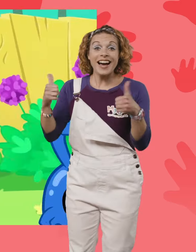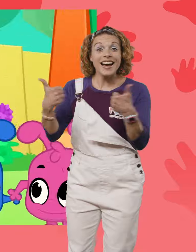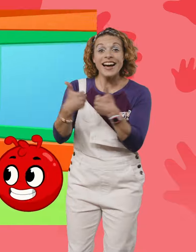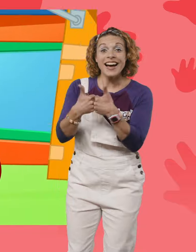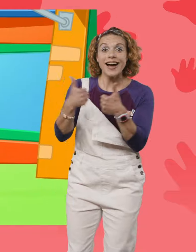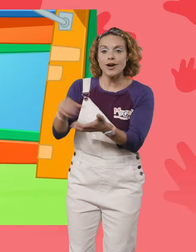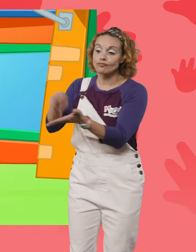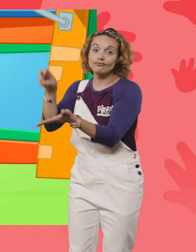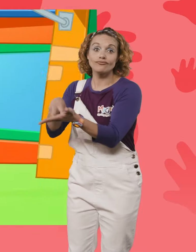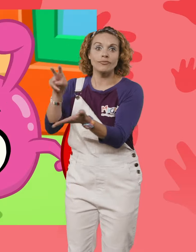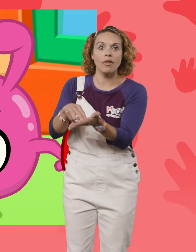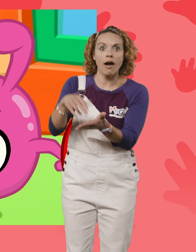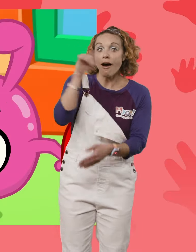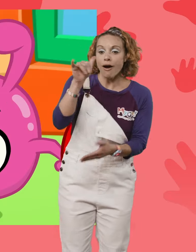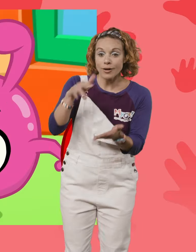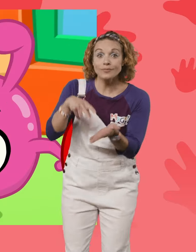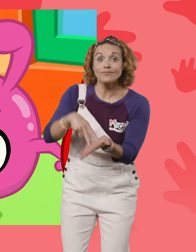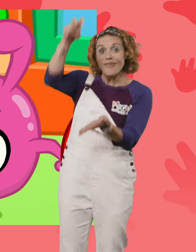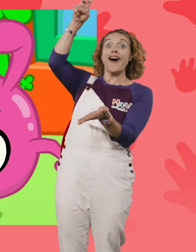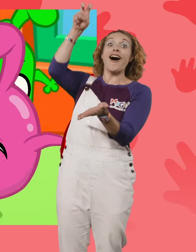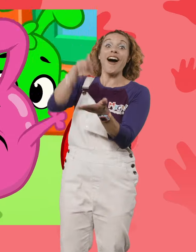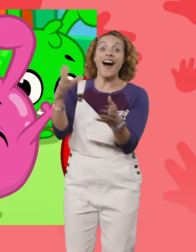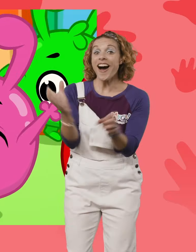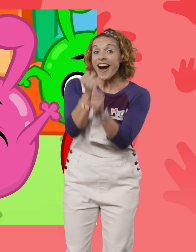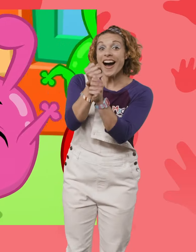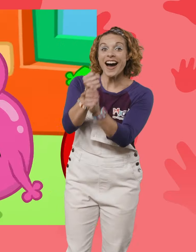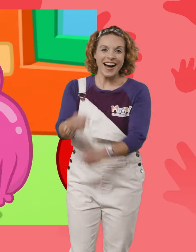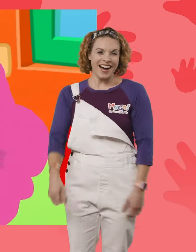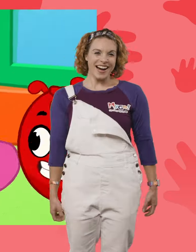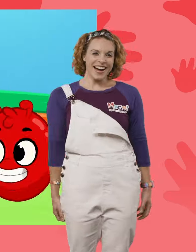Play a game! The one who jumps the highest wins!